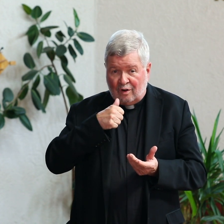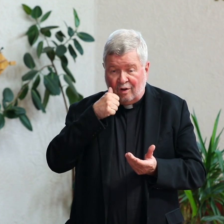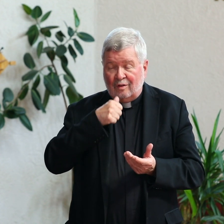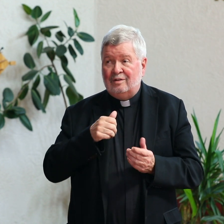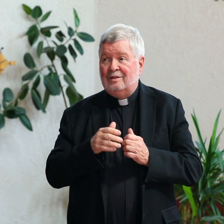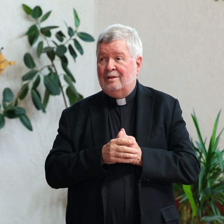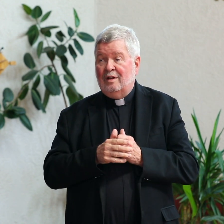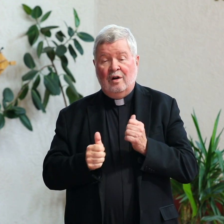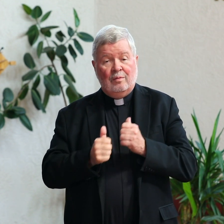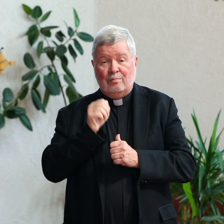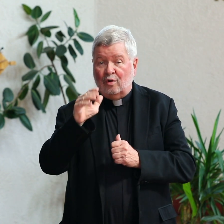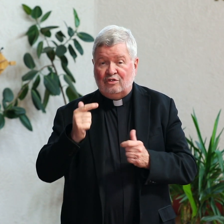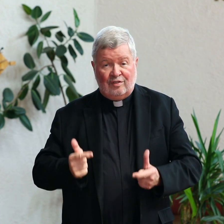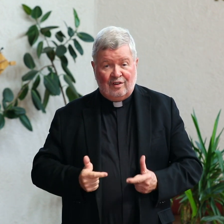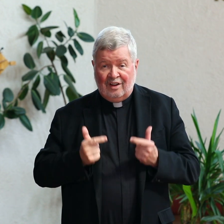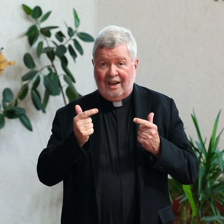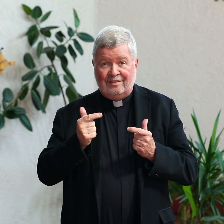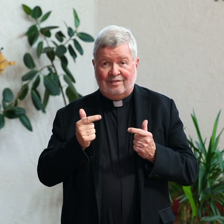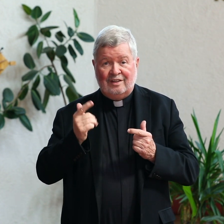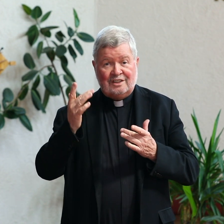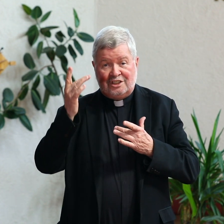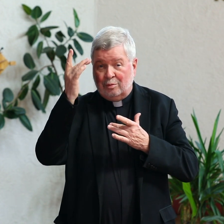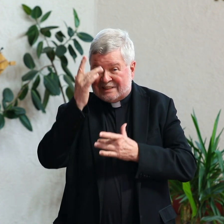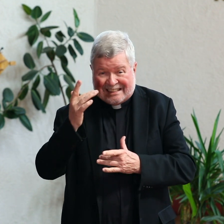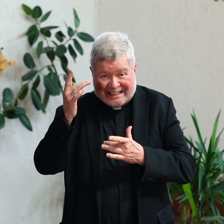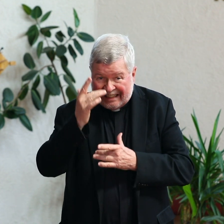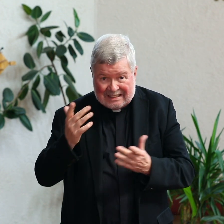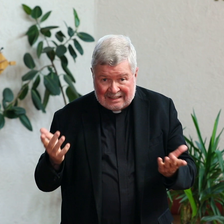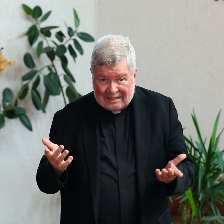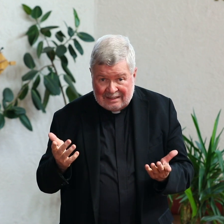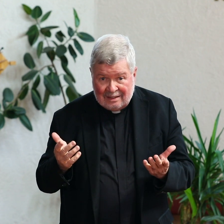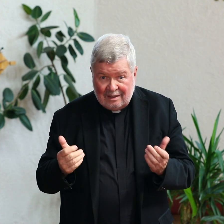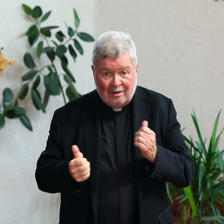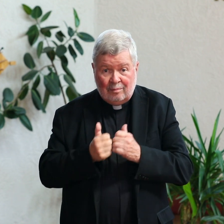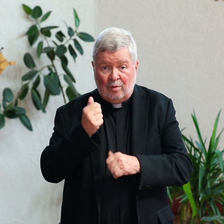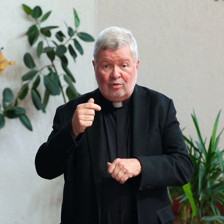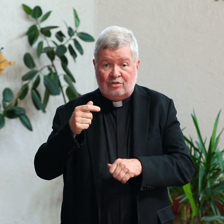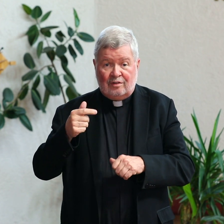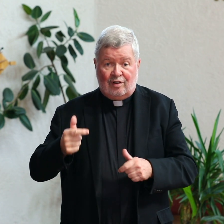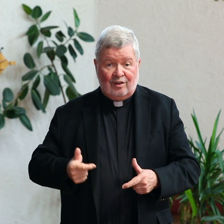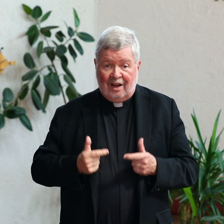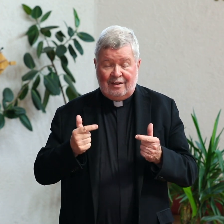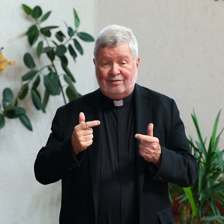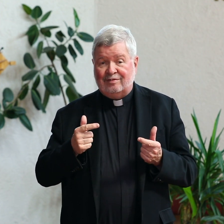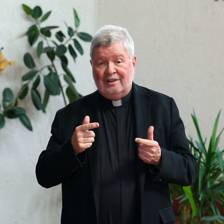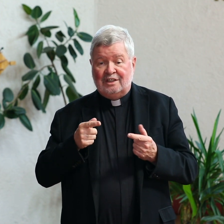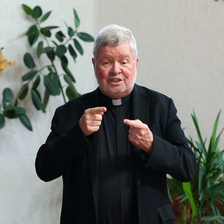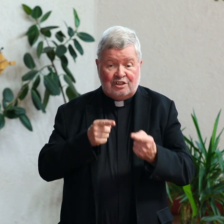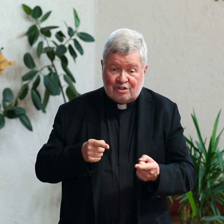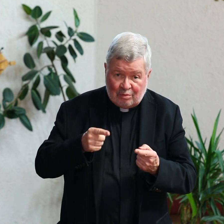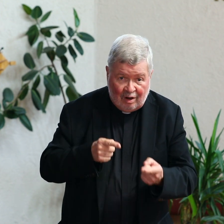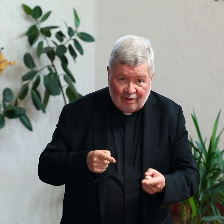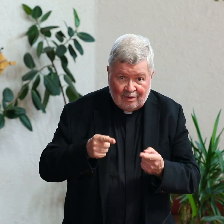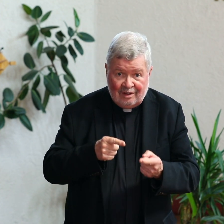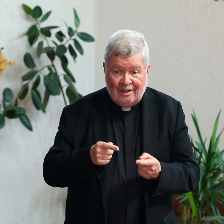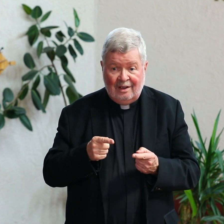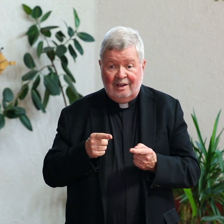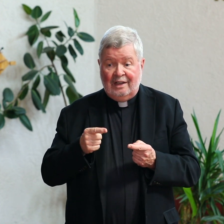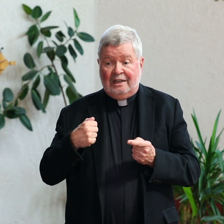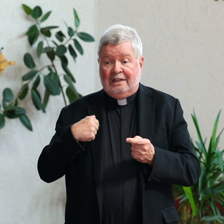girl. Most of her life, she was sick. Most of her life, she struggled.